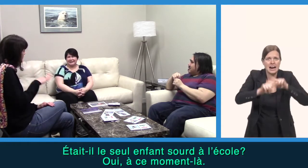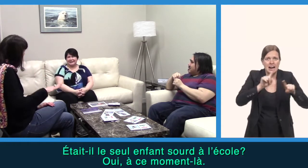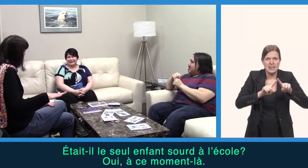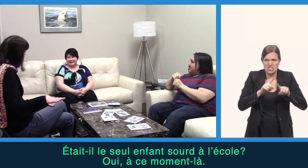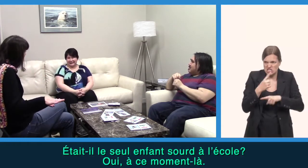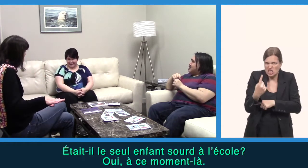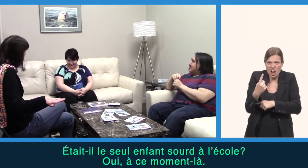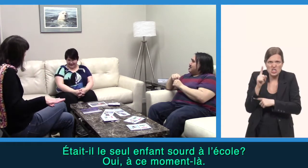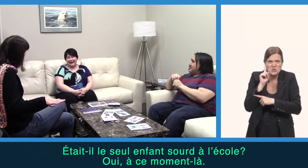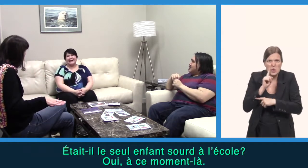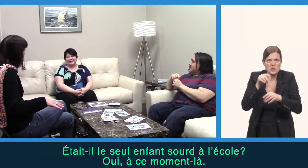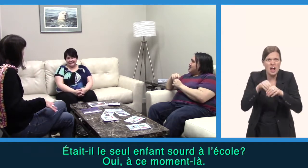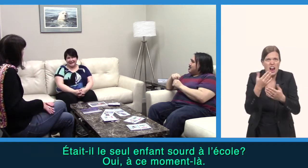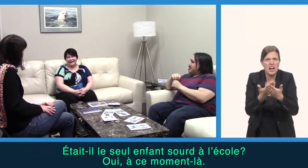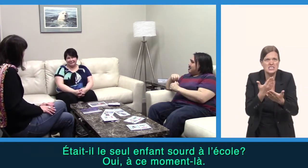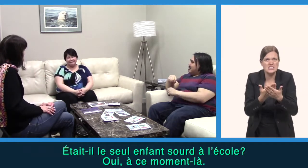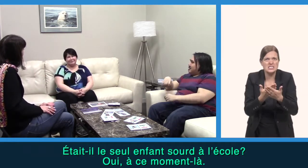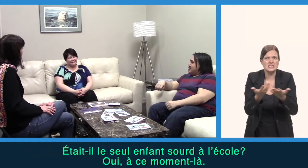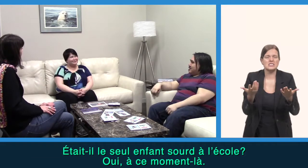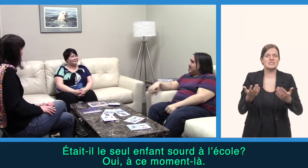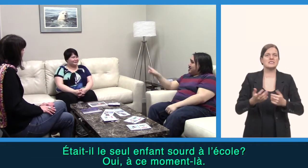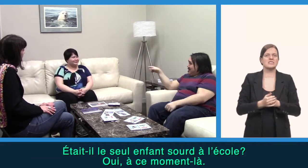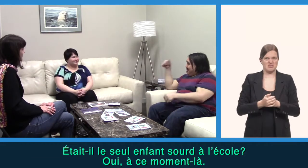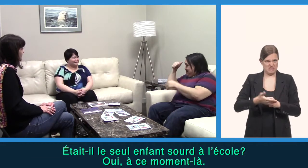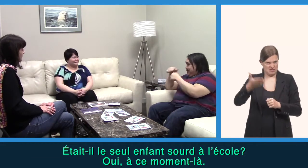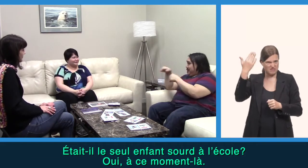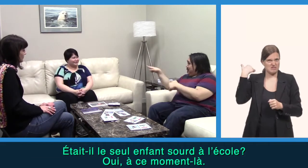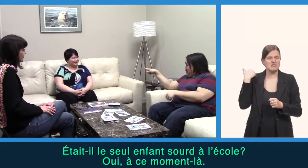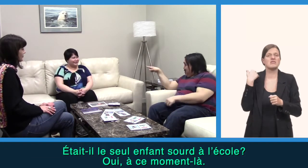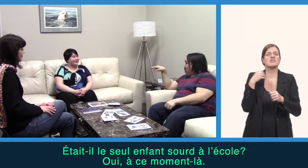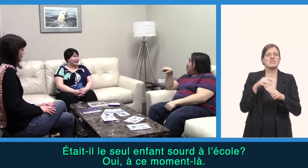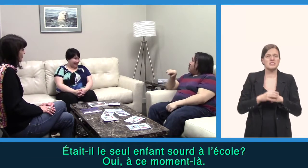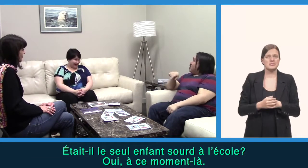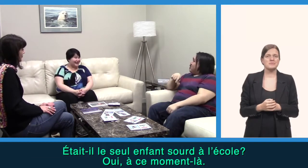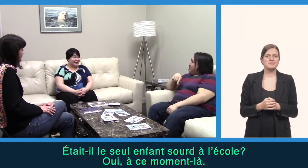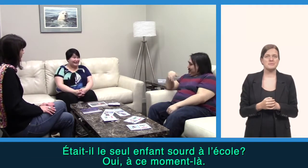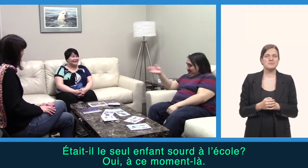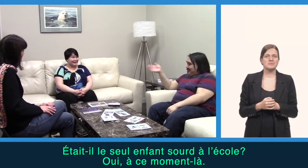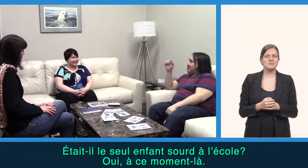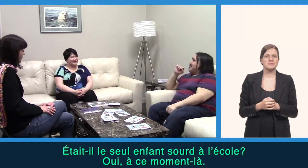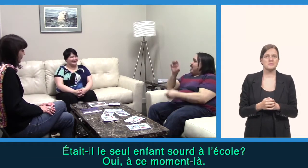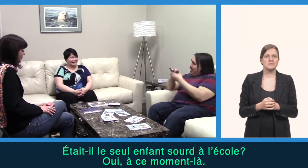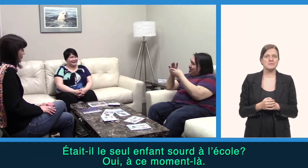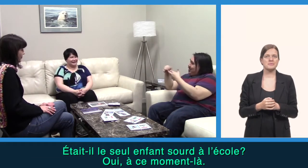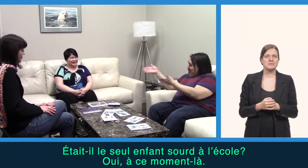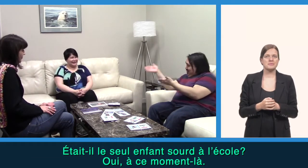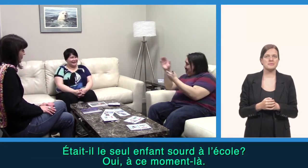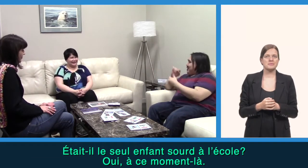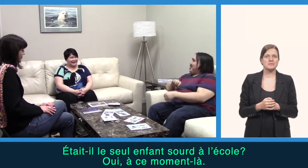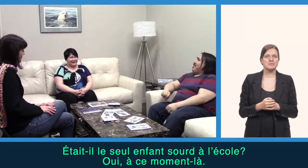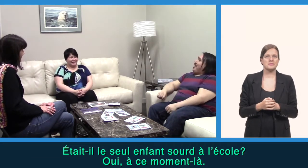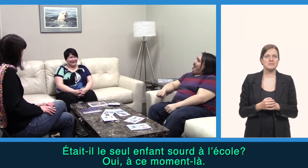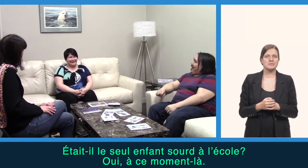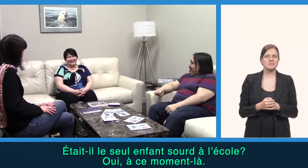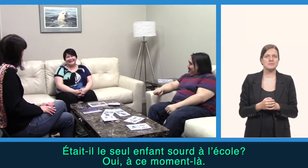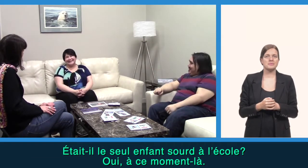only deaf child at the Yeah, time? at the time. Mm. Yeah.